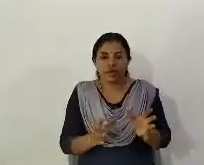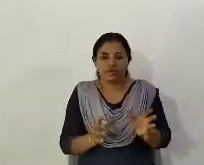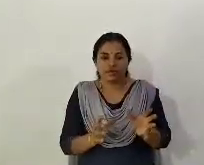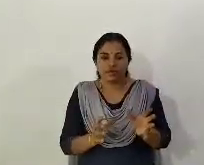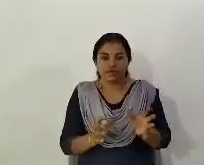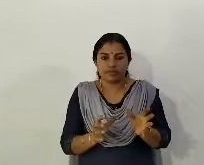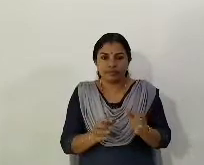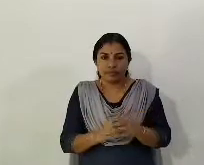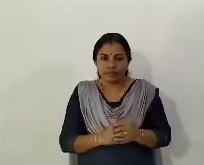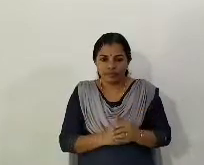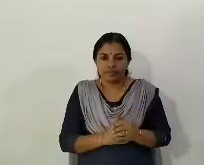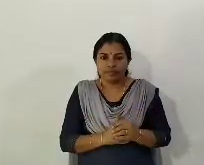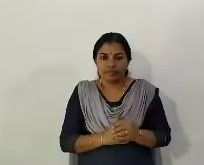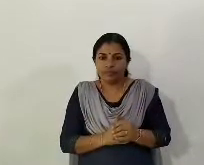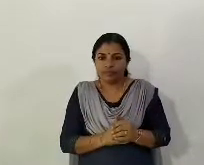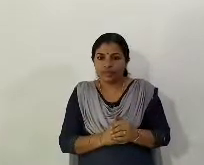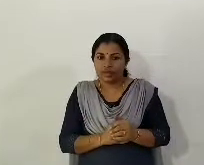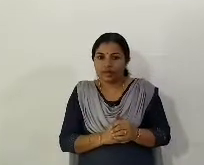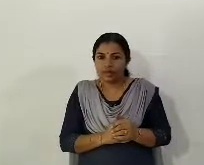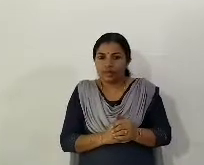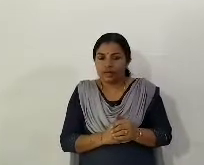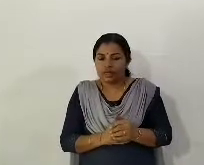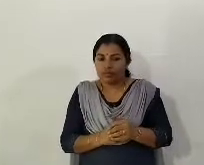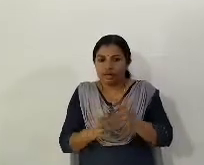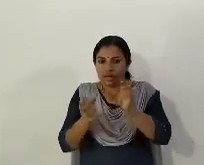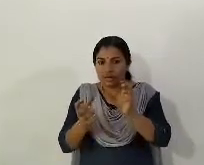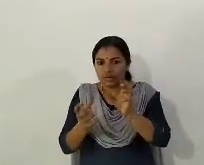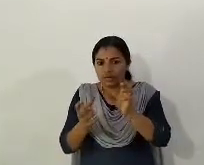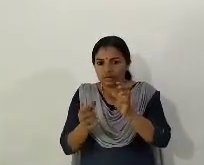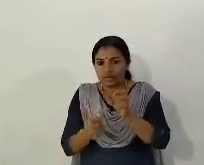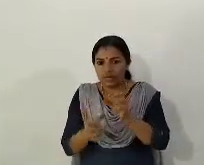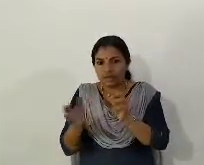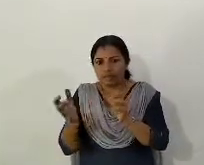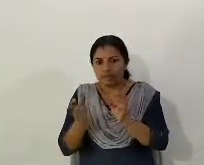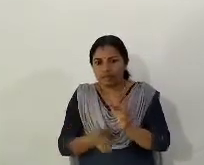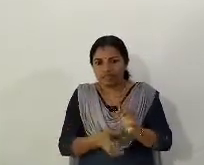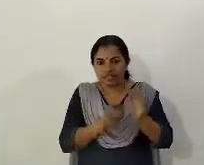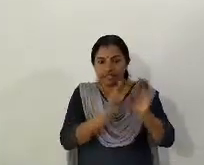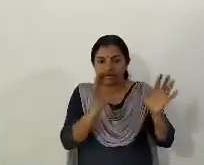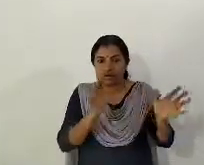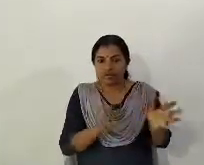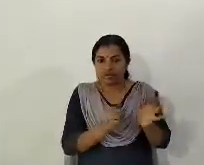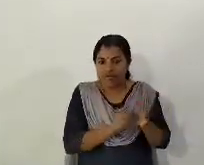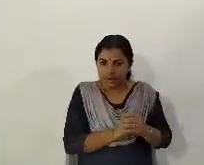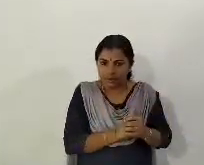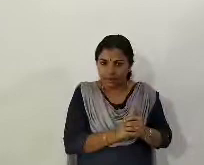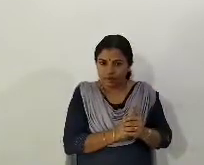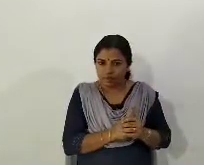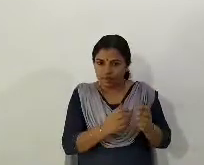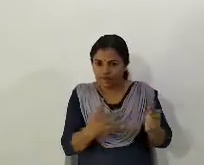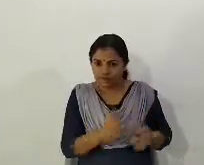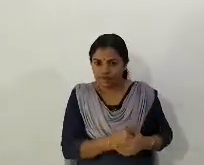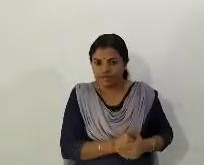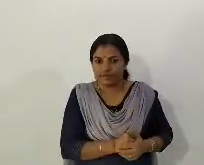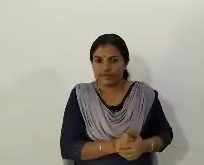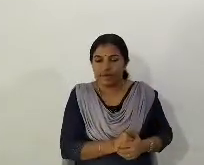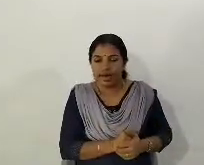canvas. Means we give the correct measurement of the canvas in pixels